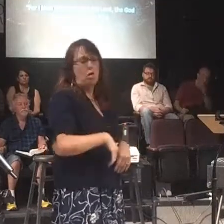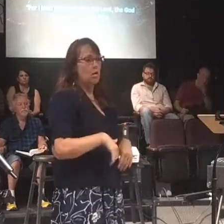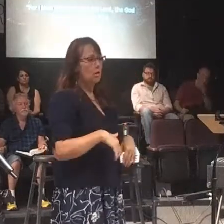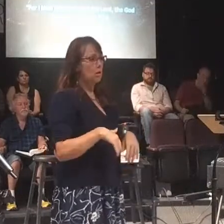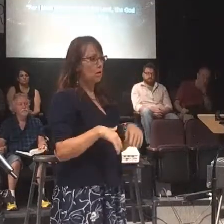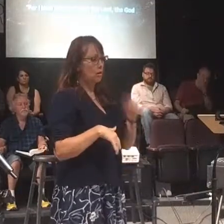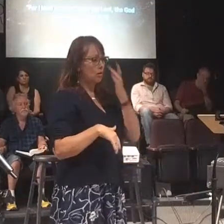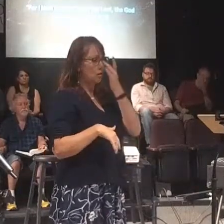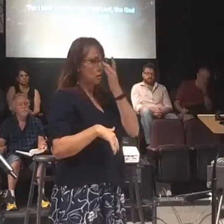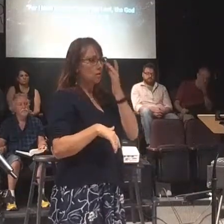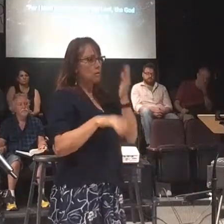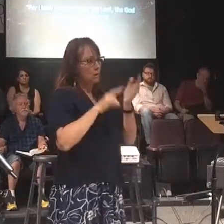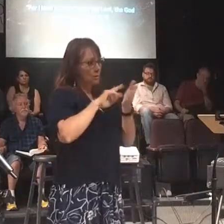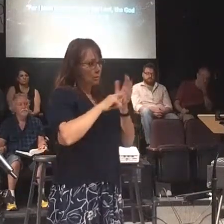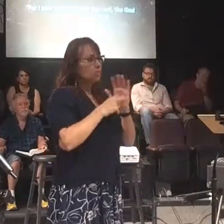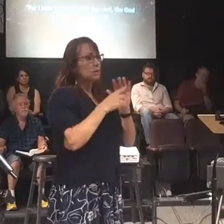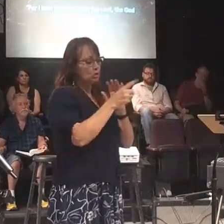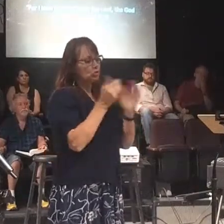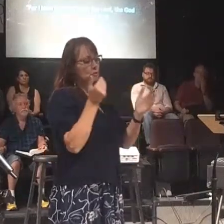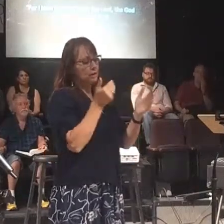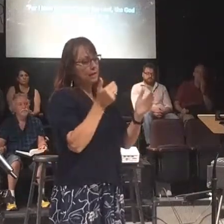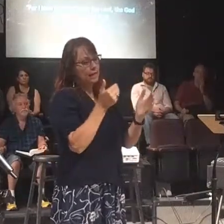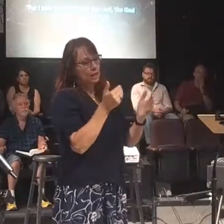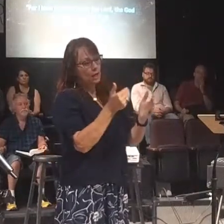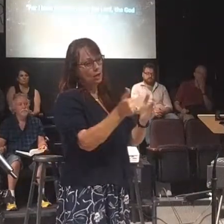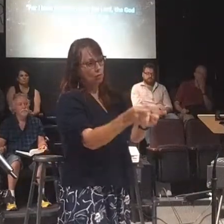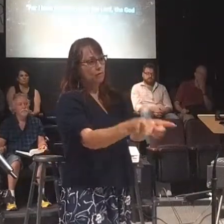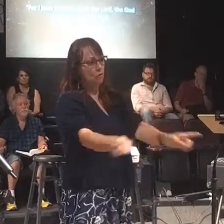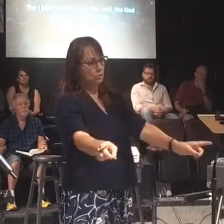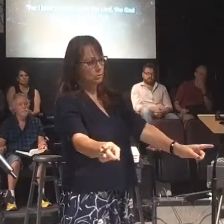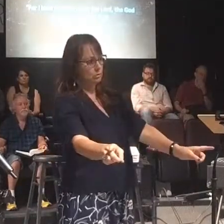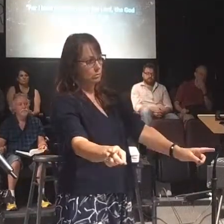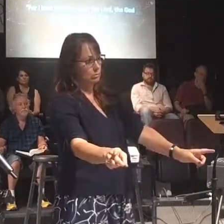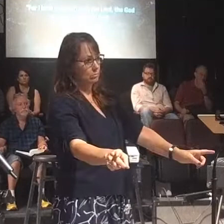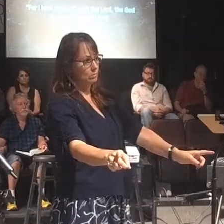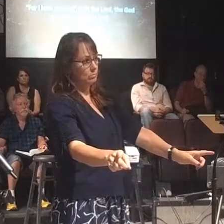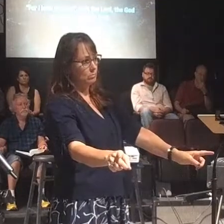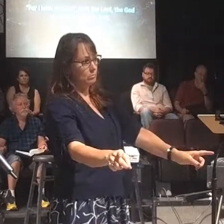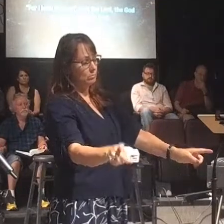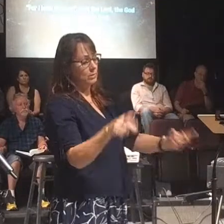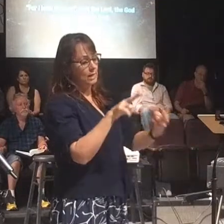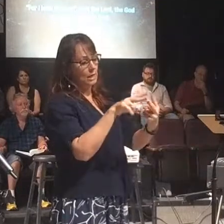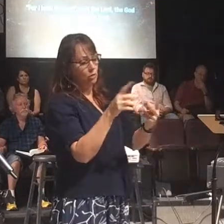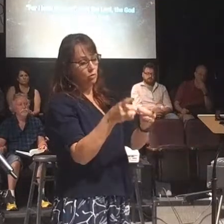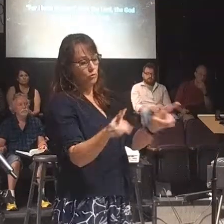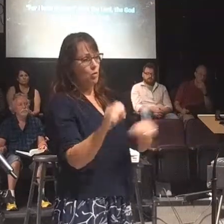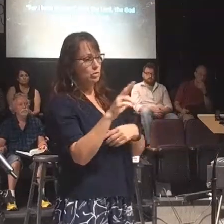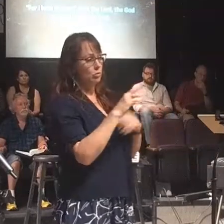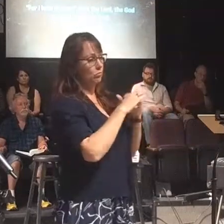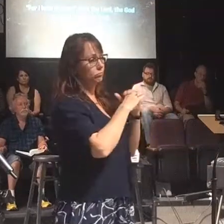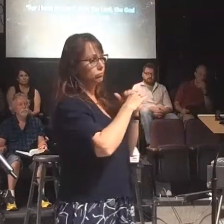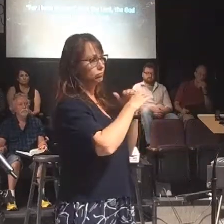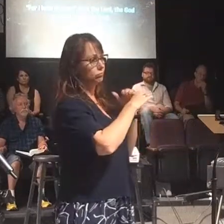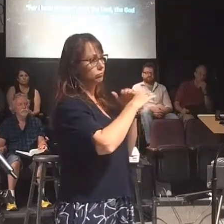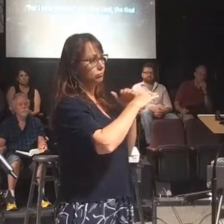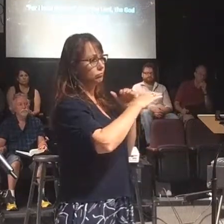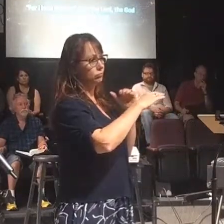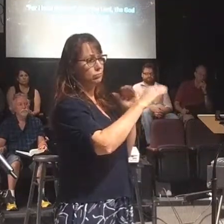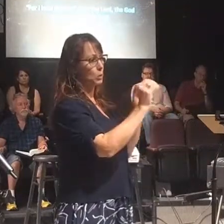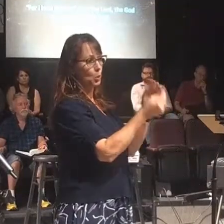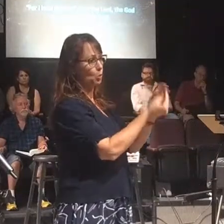slowly going towards divorce. Either divorce, mediocrity,